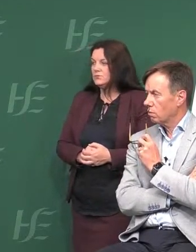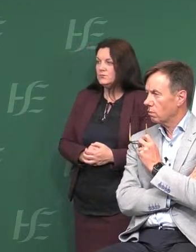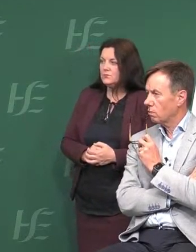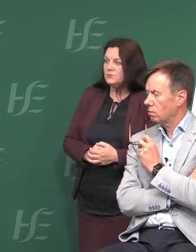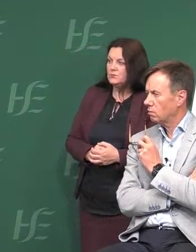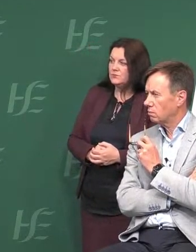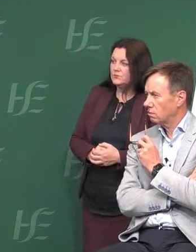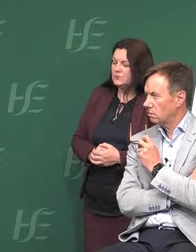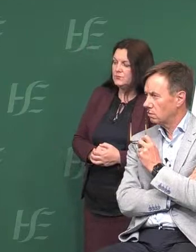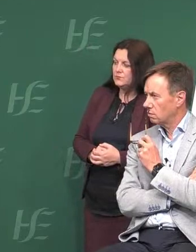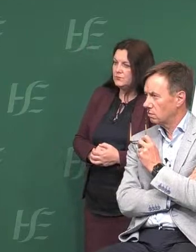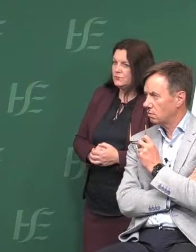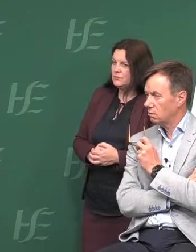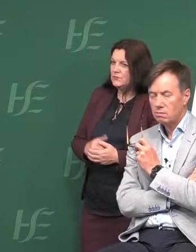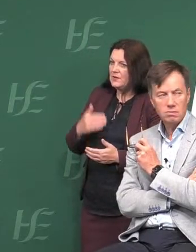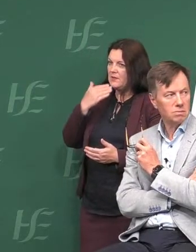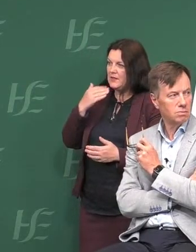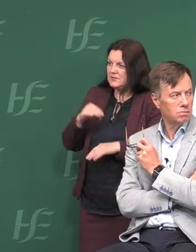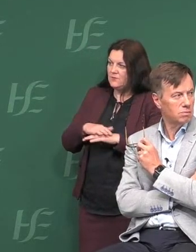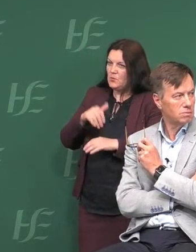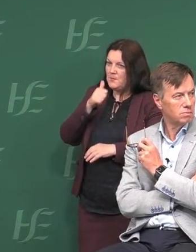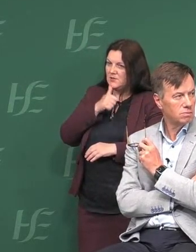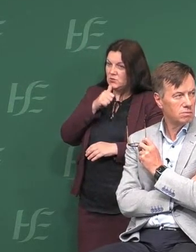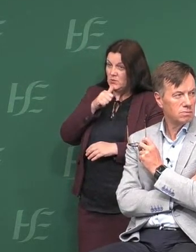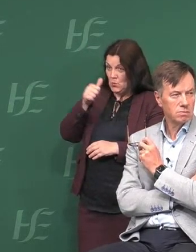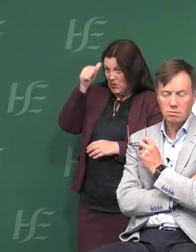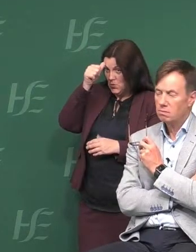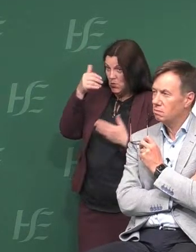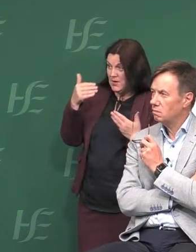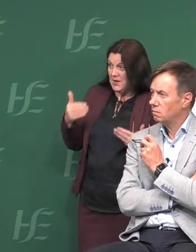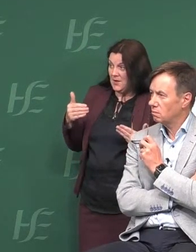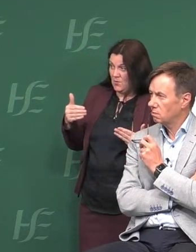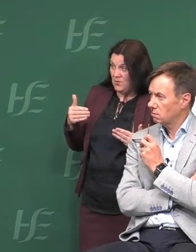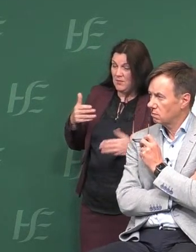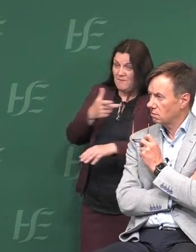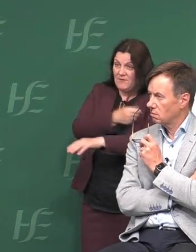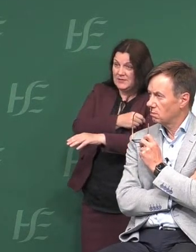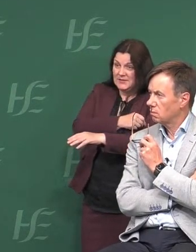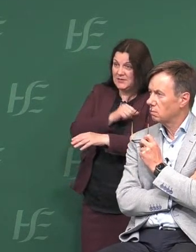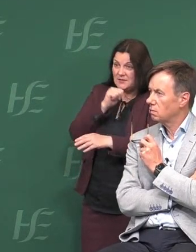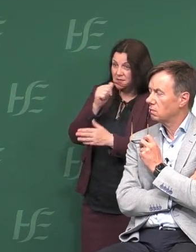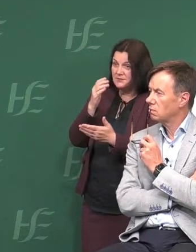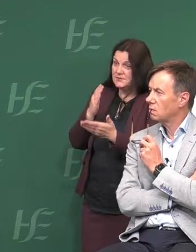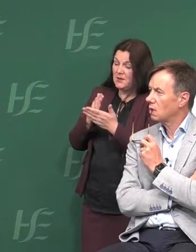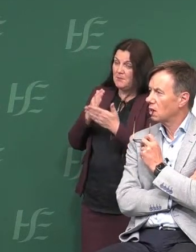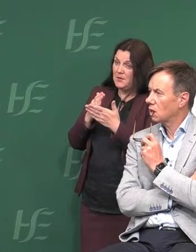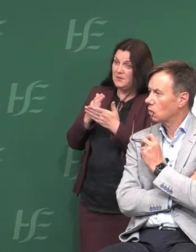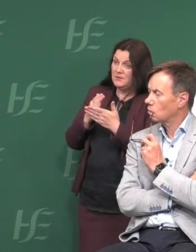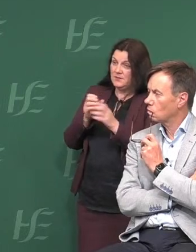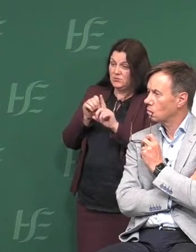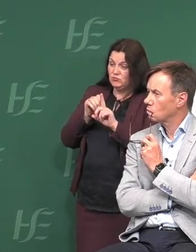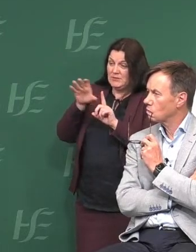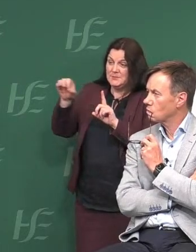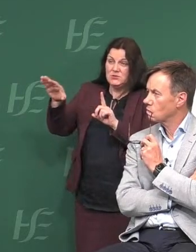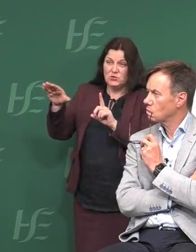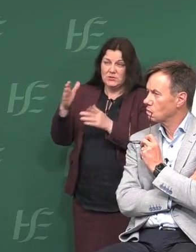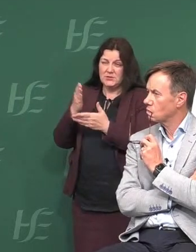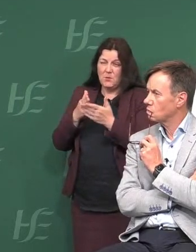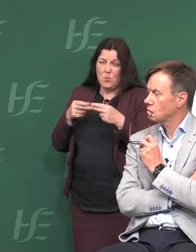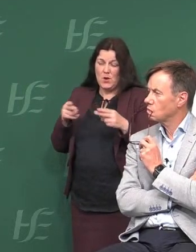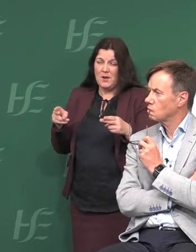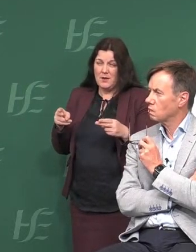Thanks for your patience. We know now that the vaccines don't prevent onward transmission, at least to some